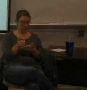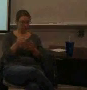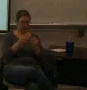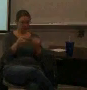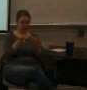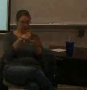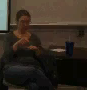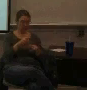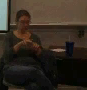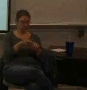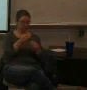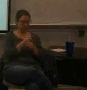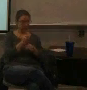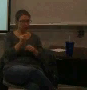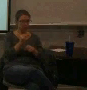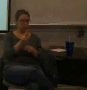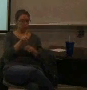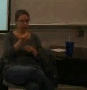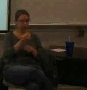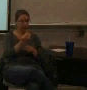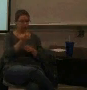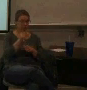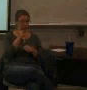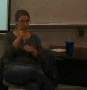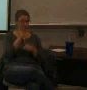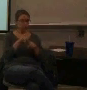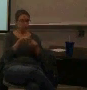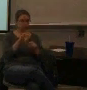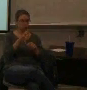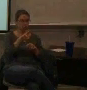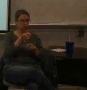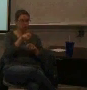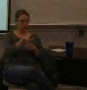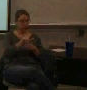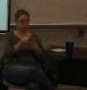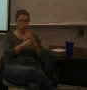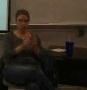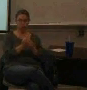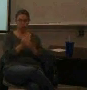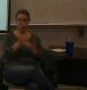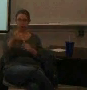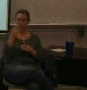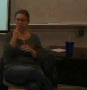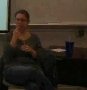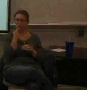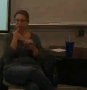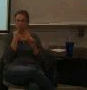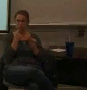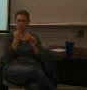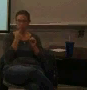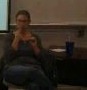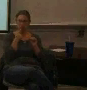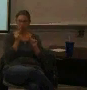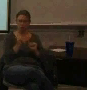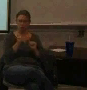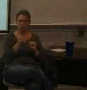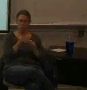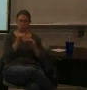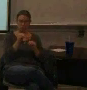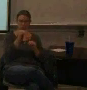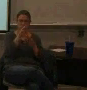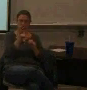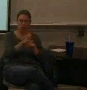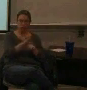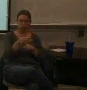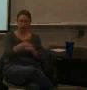it forms a nucleus for the salt crystal to start forming. So, yeah. So, could you stock ocean fish